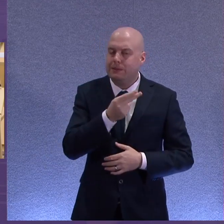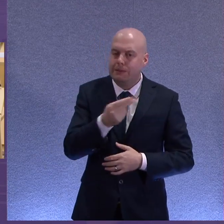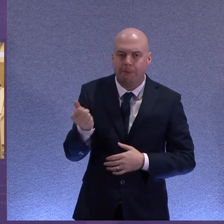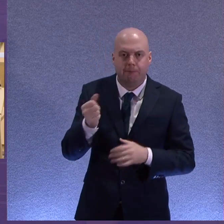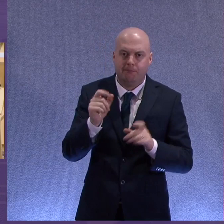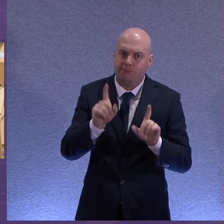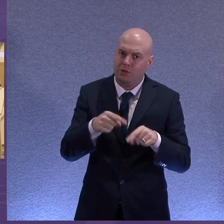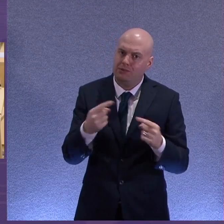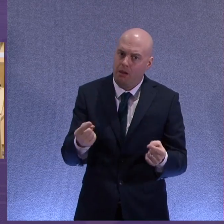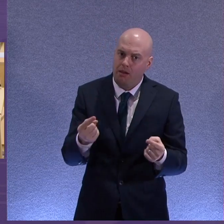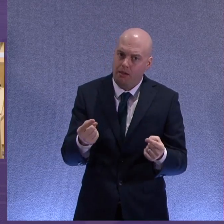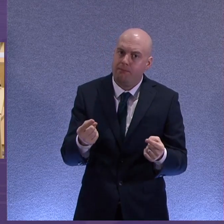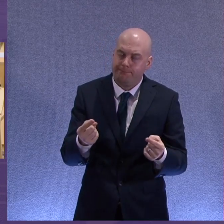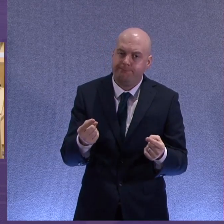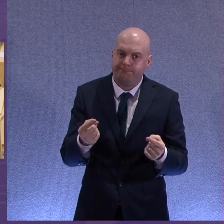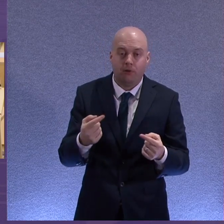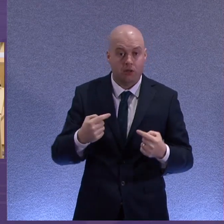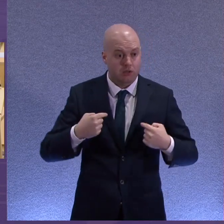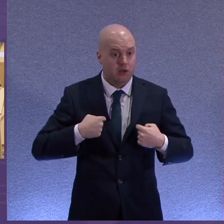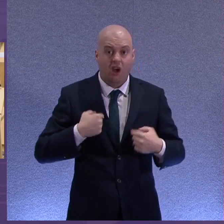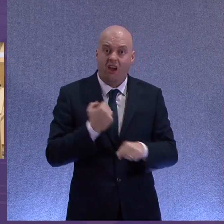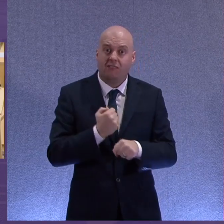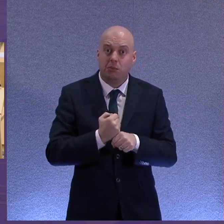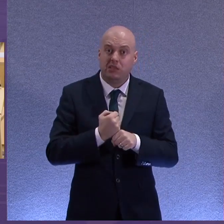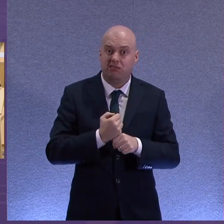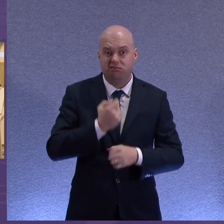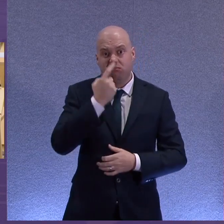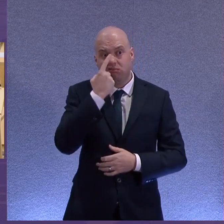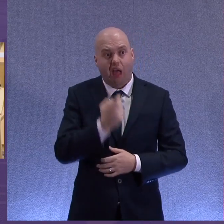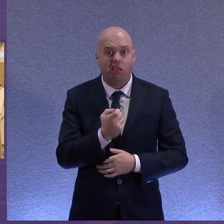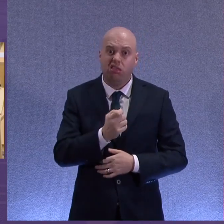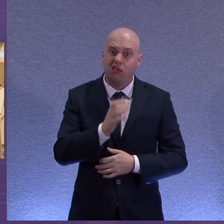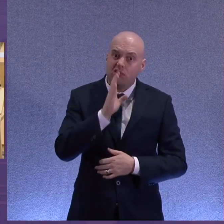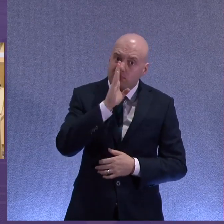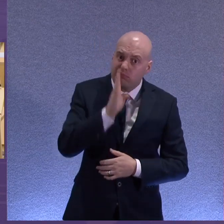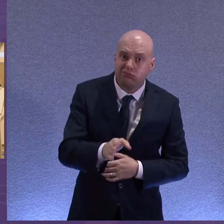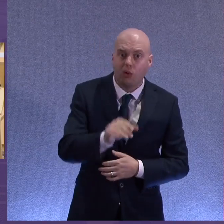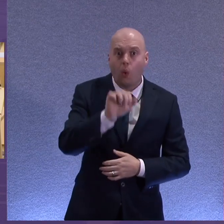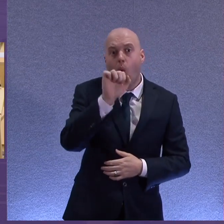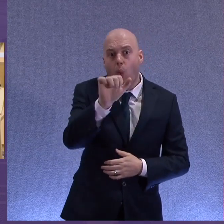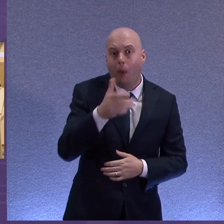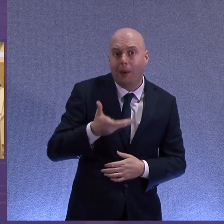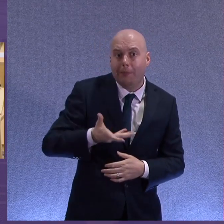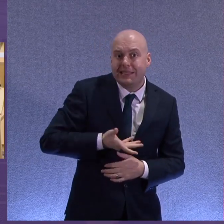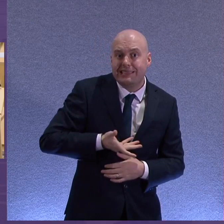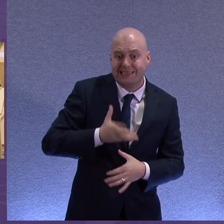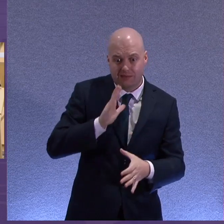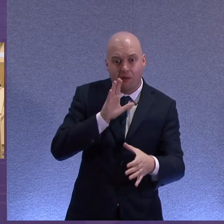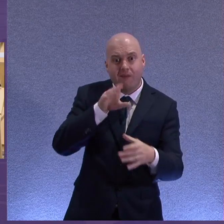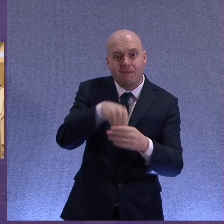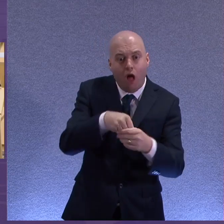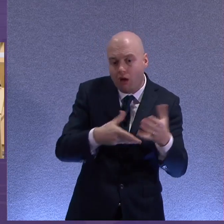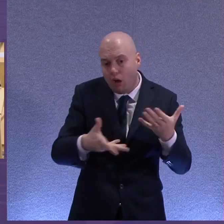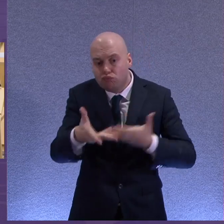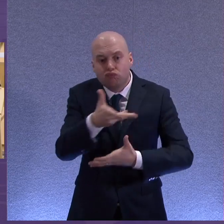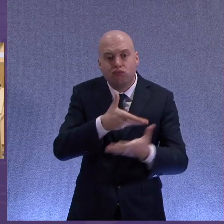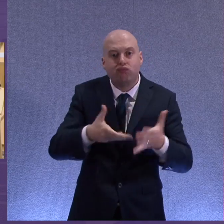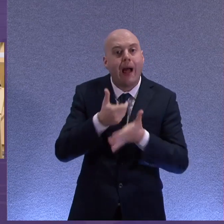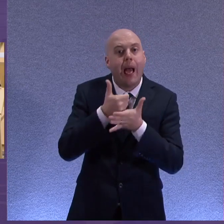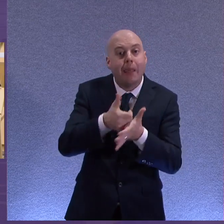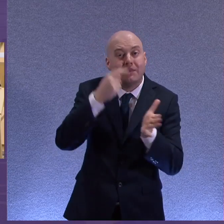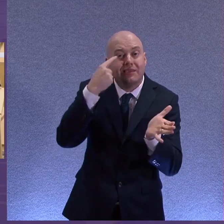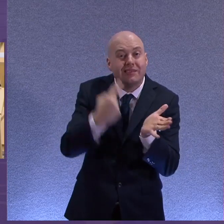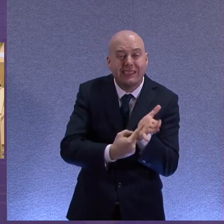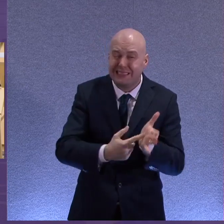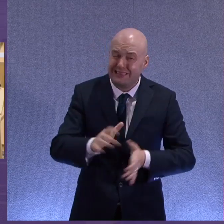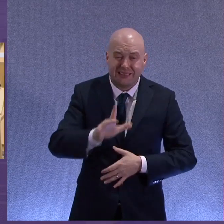make a decision or offer bespoke guidance for every single different business in Scotland. This is difficult for